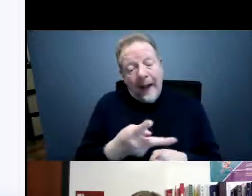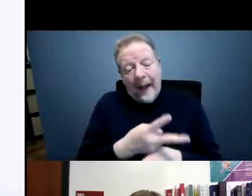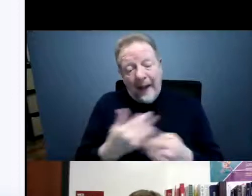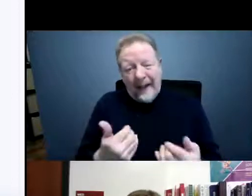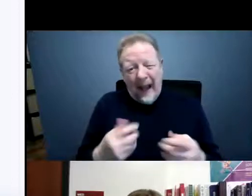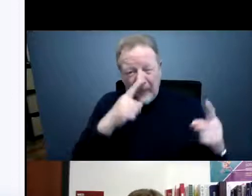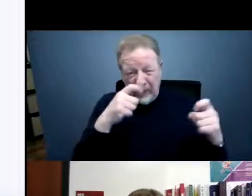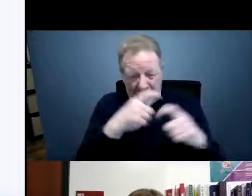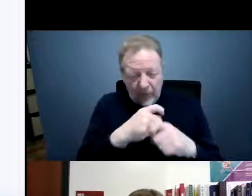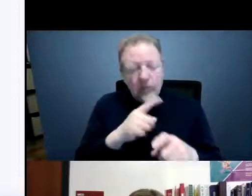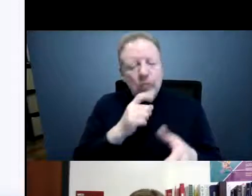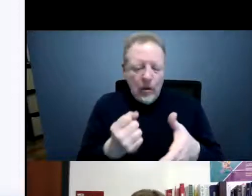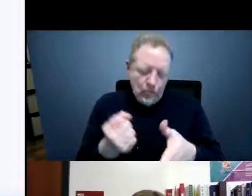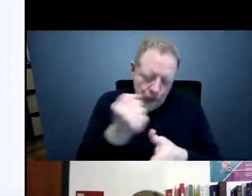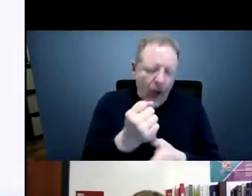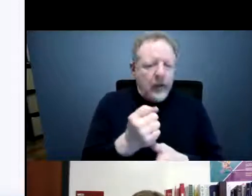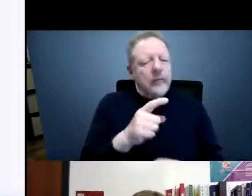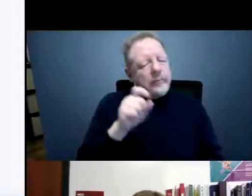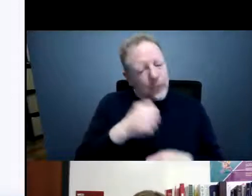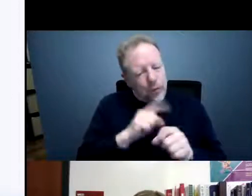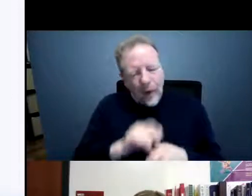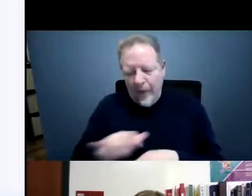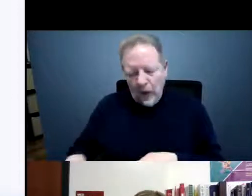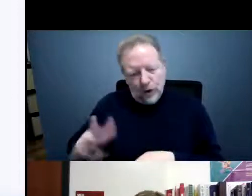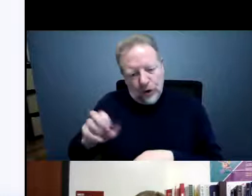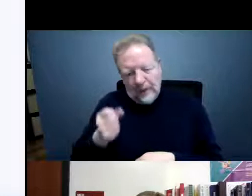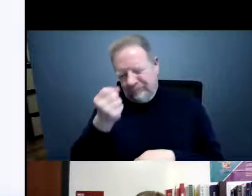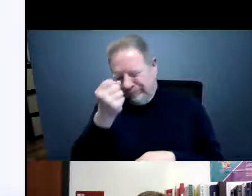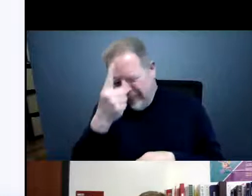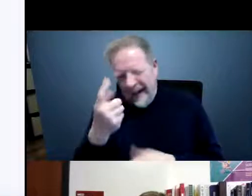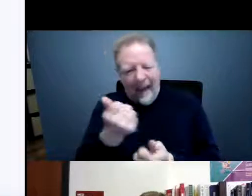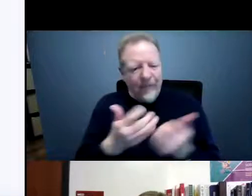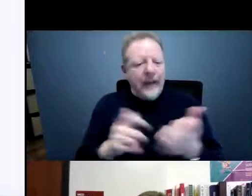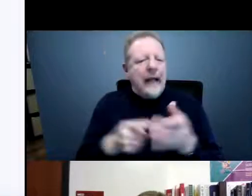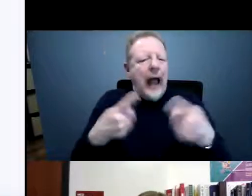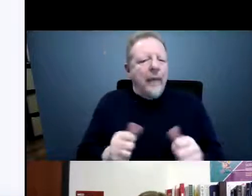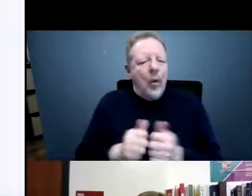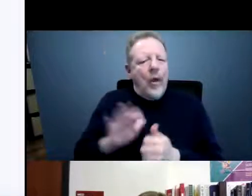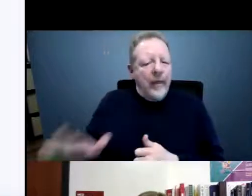it's a priority to make sure that their child is understanding what they need to know, as like David said, to set them up